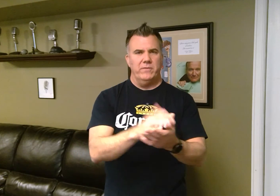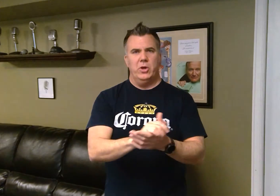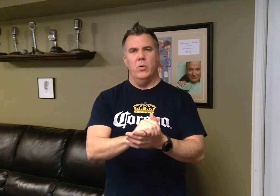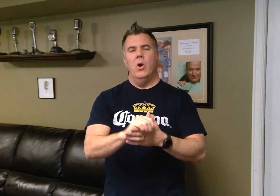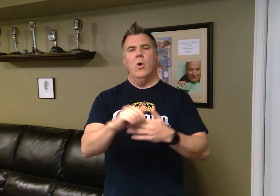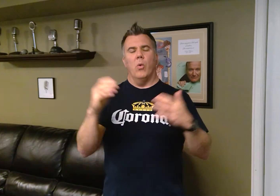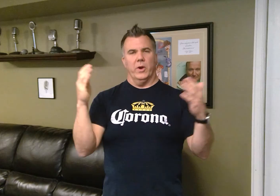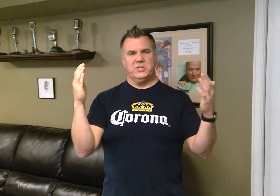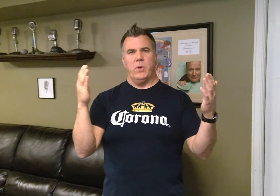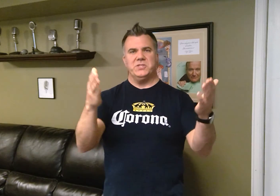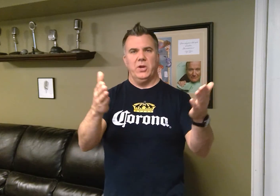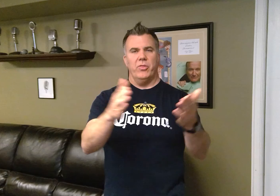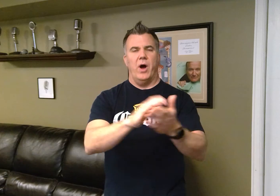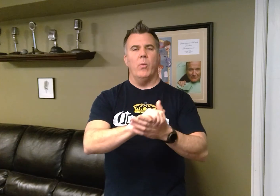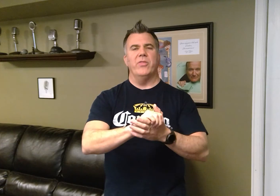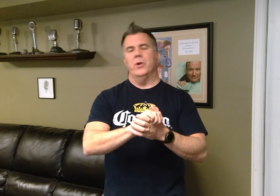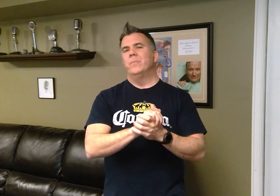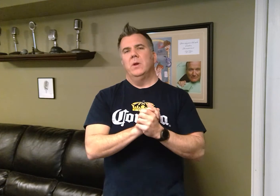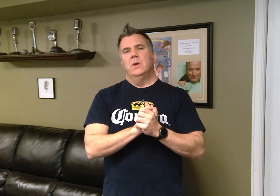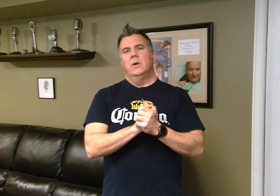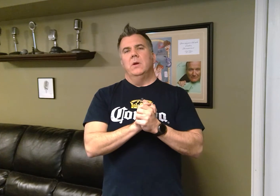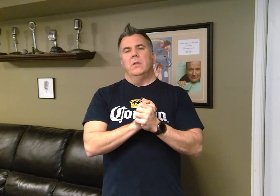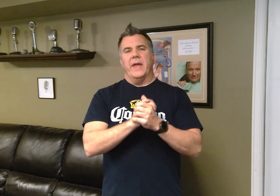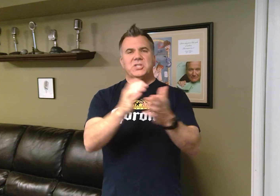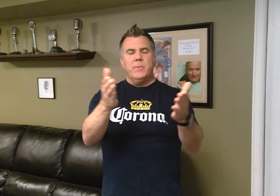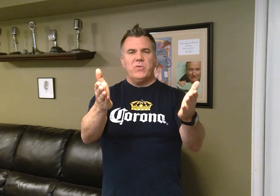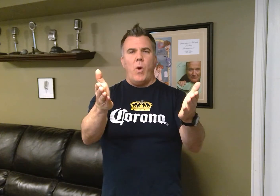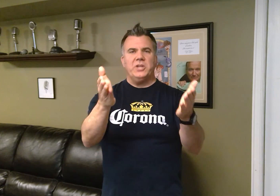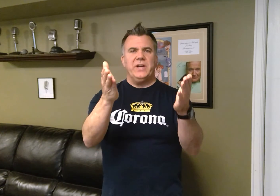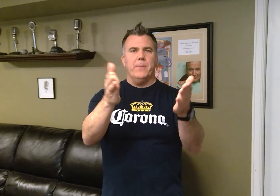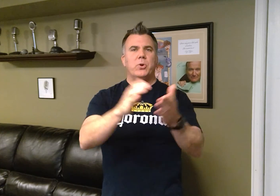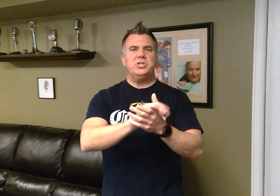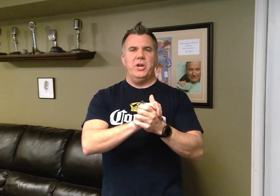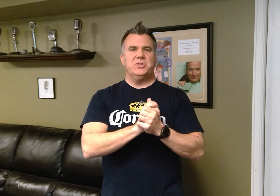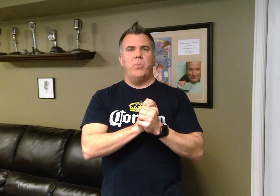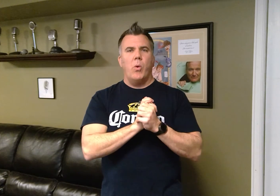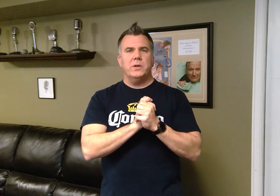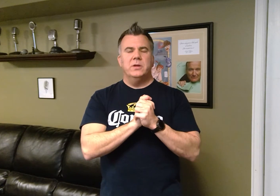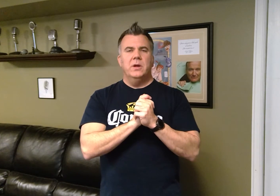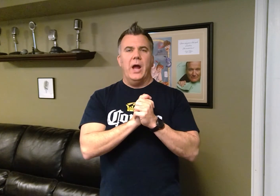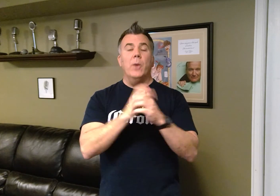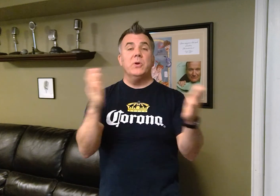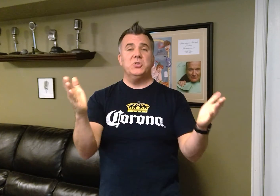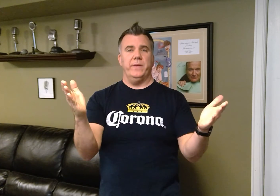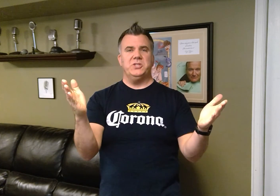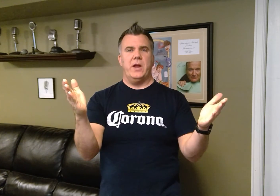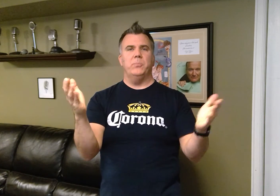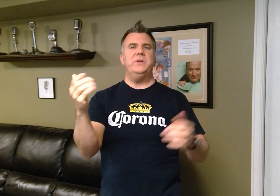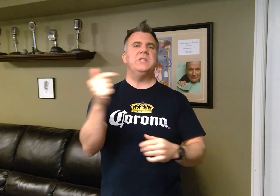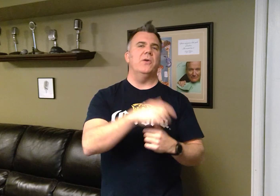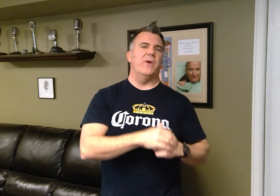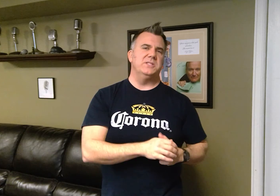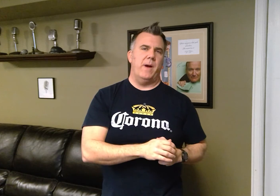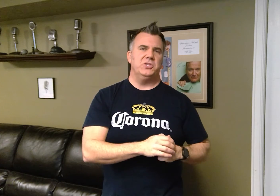view or expressing your thought with you. Thank you so much for watching. I appreciate your support. I hope you're enjoying the channel. Please tell your friends about the